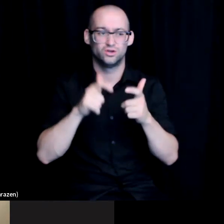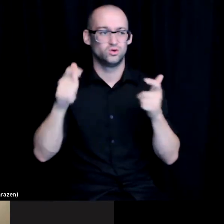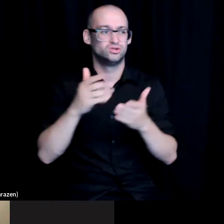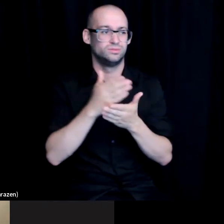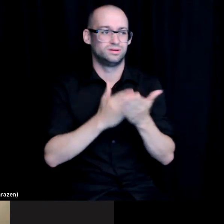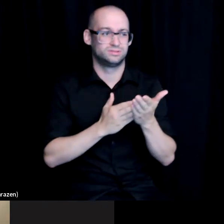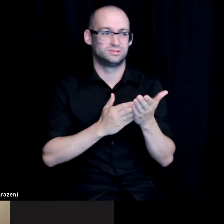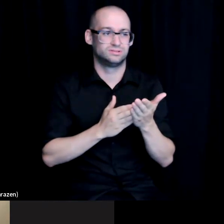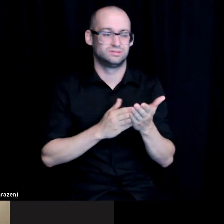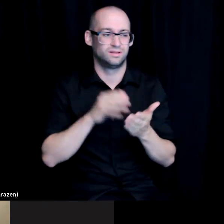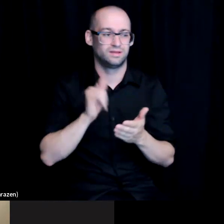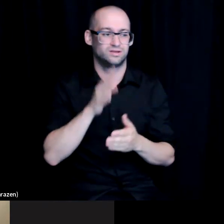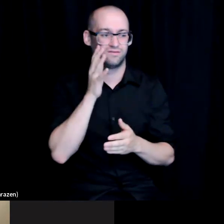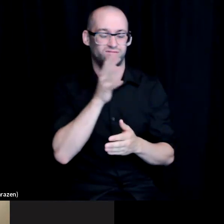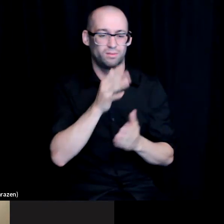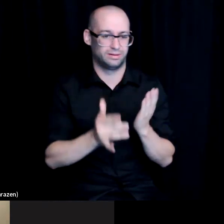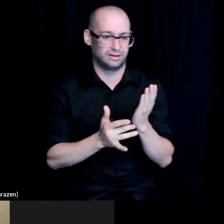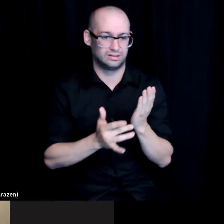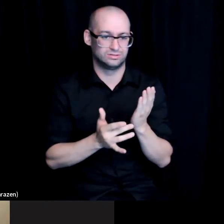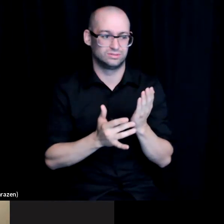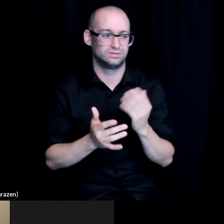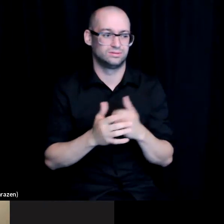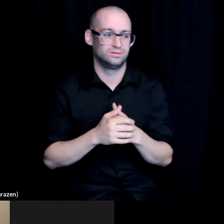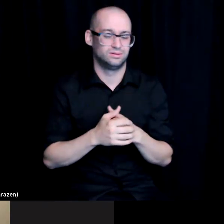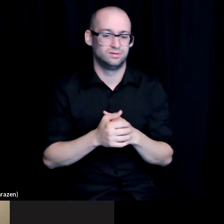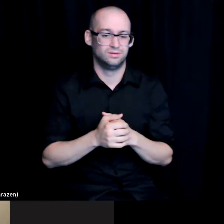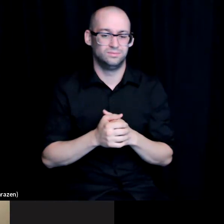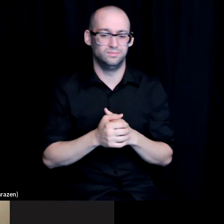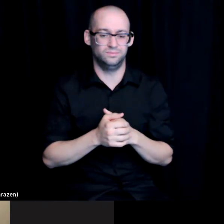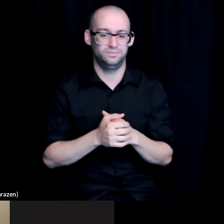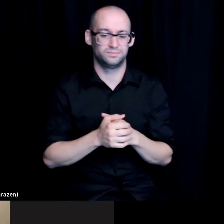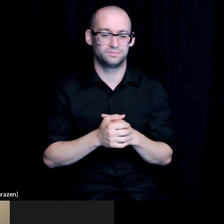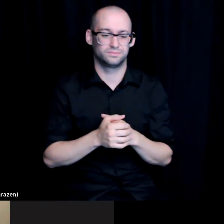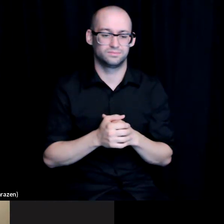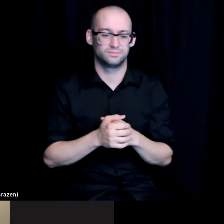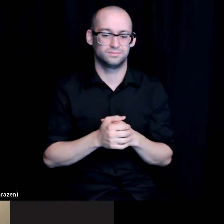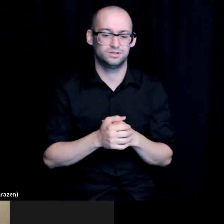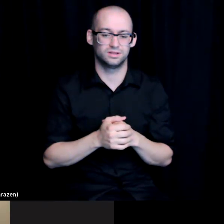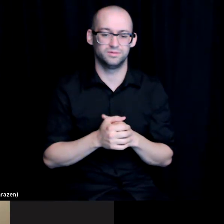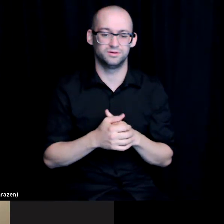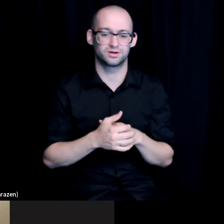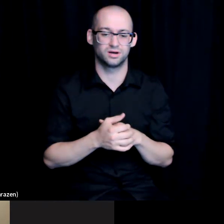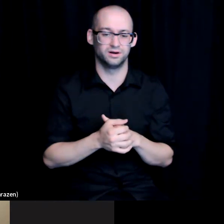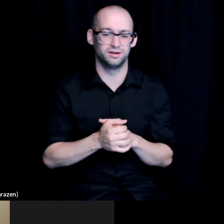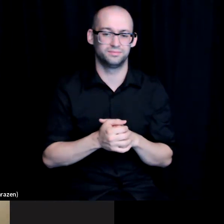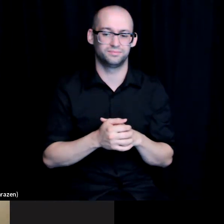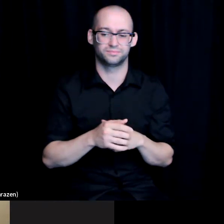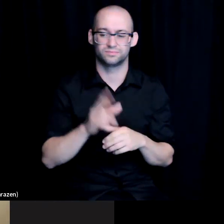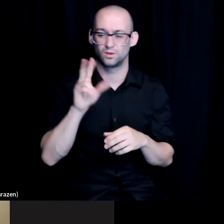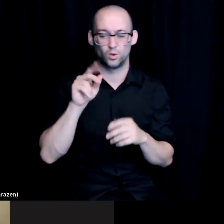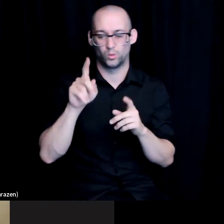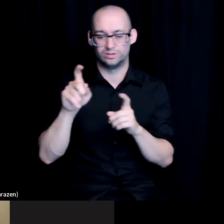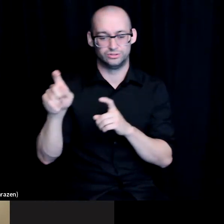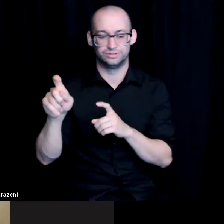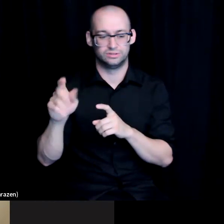deliver, which is that farm technology cannot be used if there's no access, right? There's no automation, there's no improvements there. Yeah, there's no question. We have